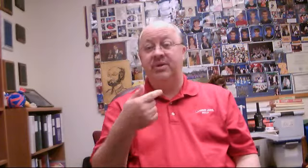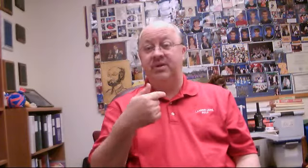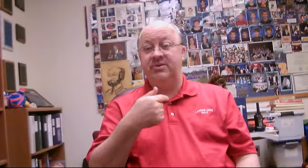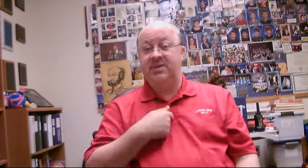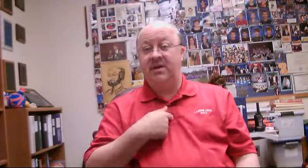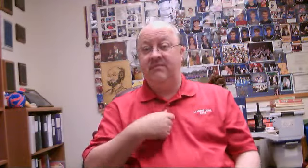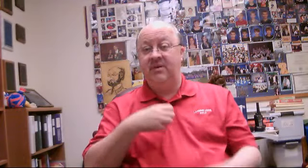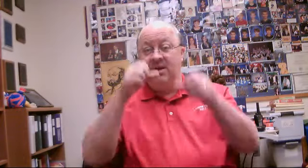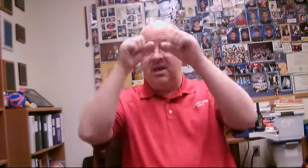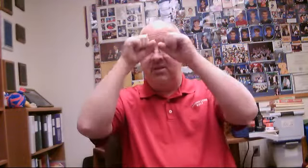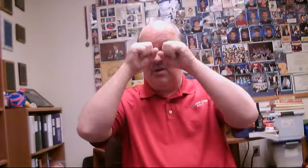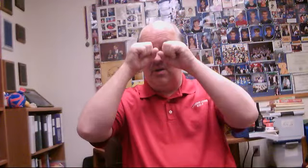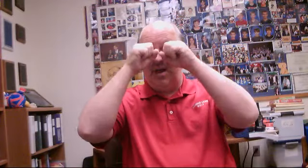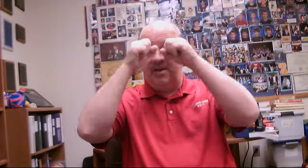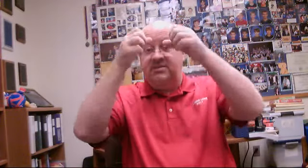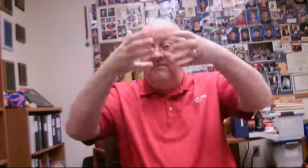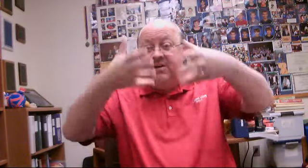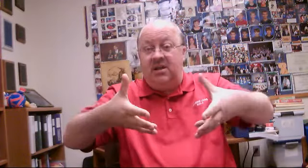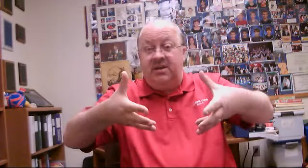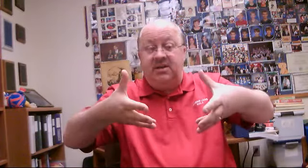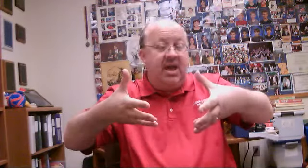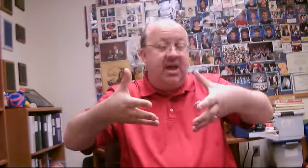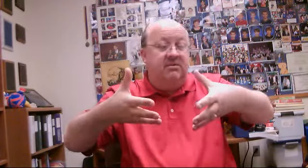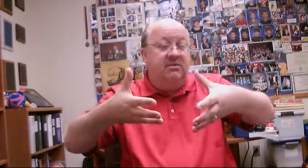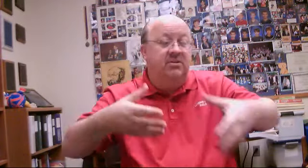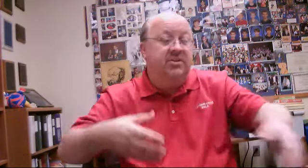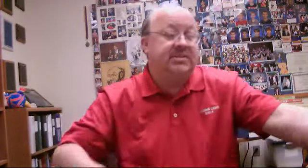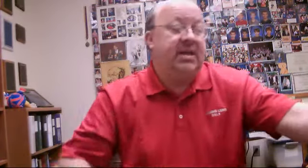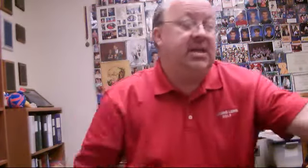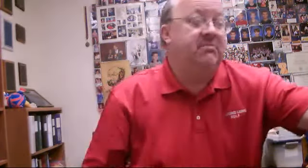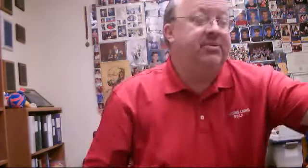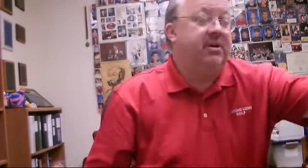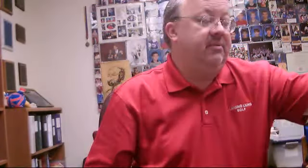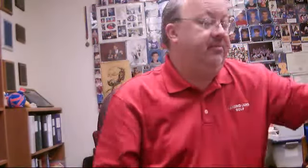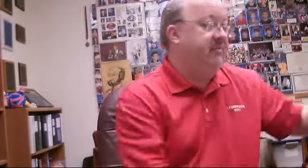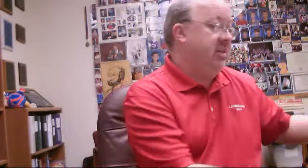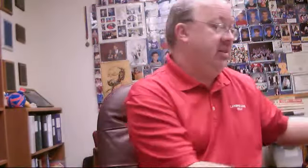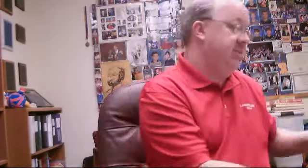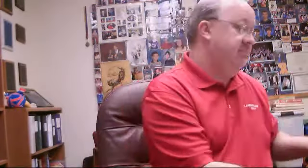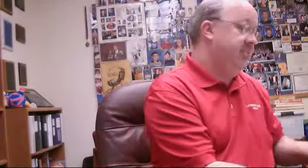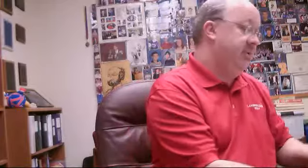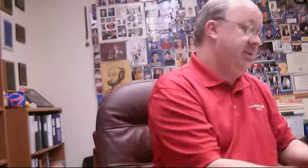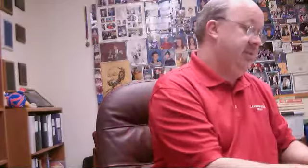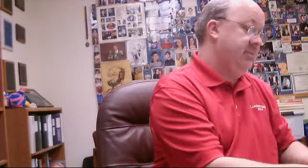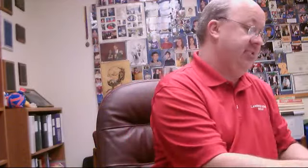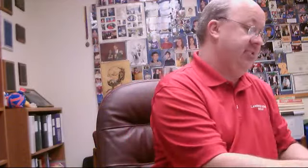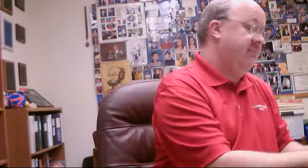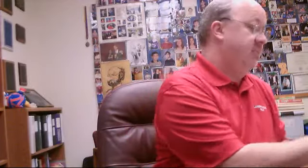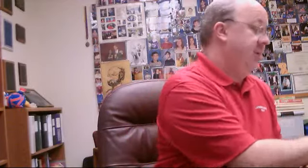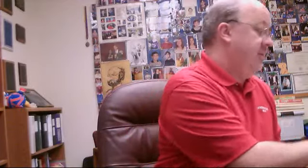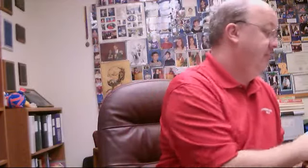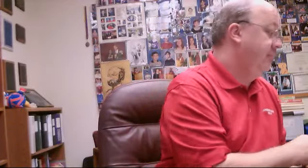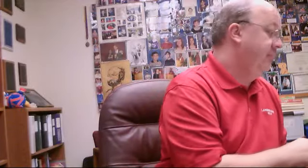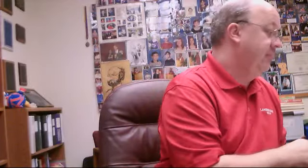at yourself and your eyes fall out of your head. Just like in the book. If I looked in the book, and I'll double check it for you,